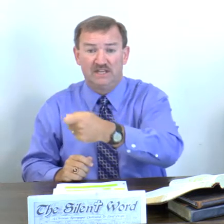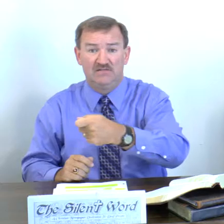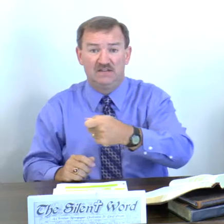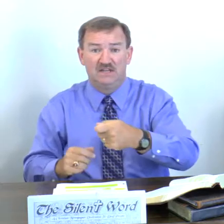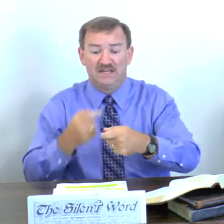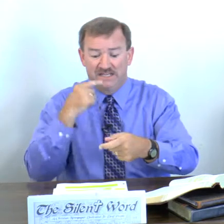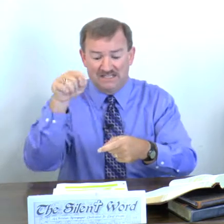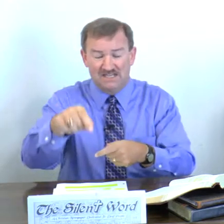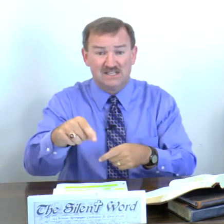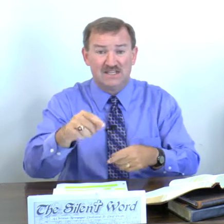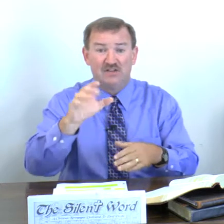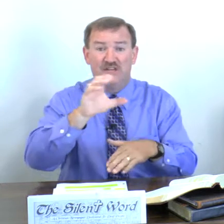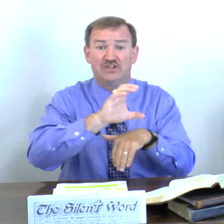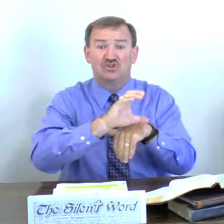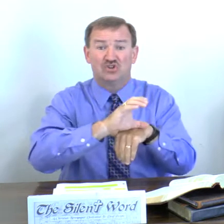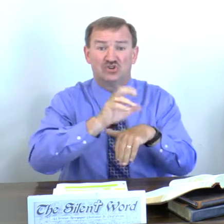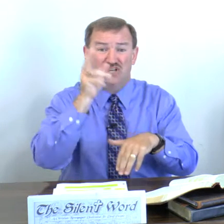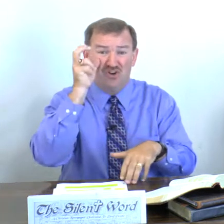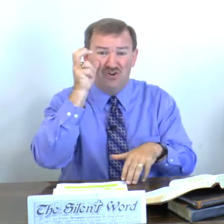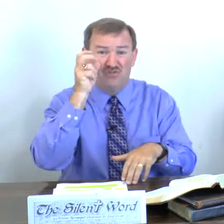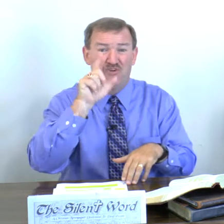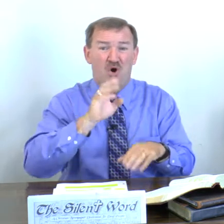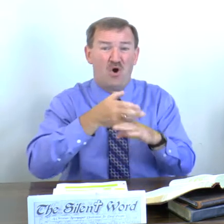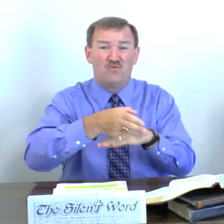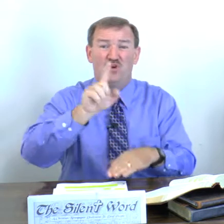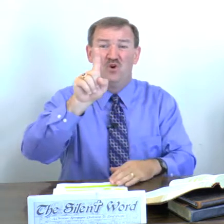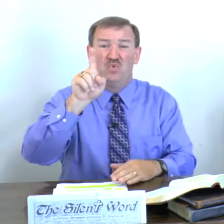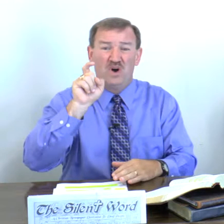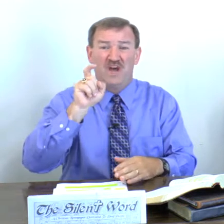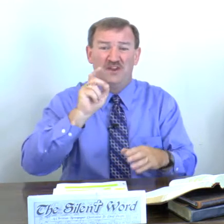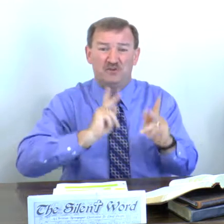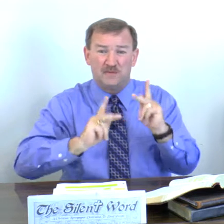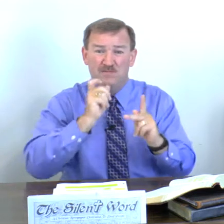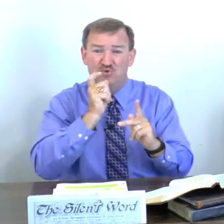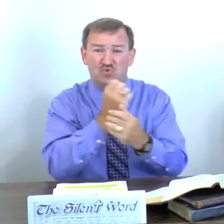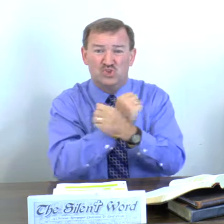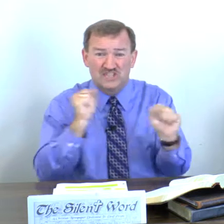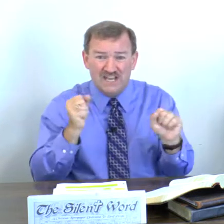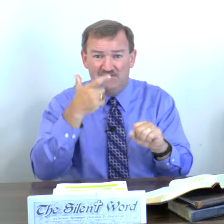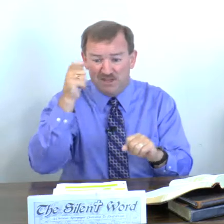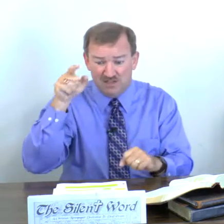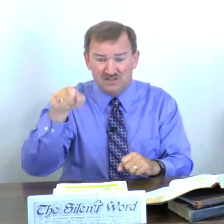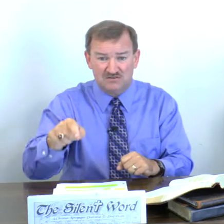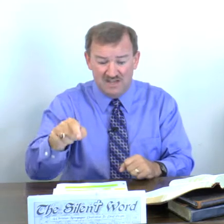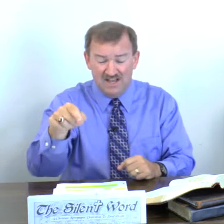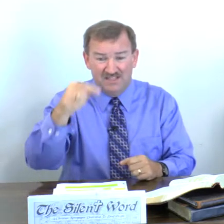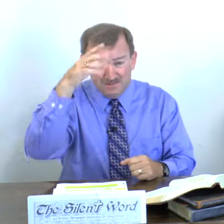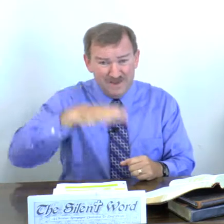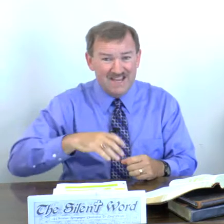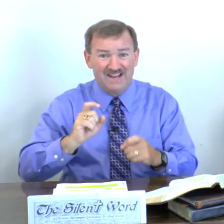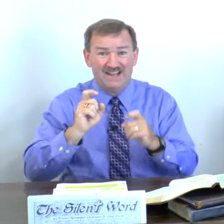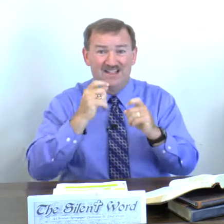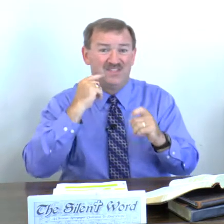given. It says in here that his church heard from over 100 people who were saved because of the man, the